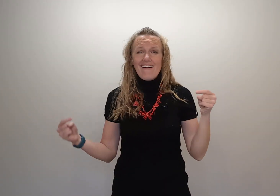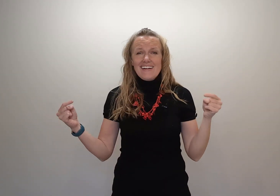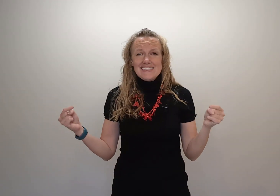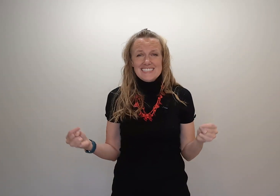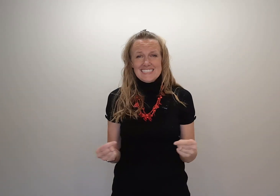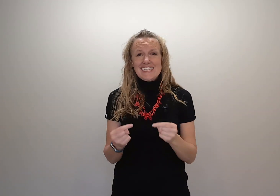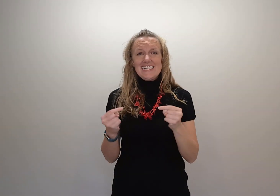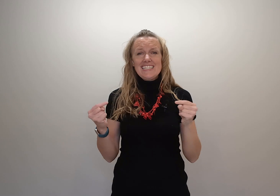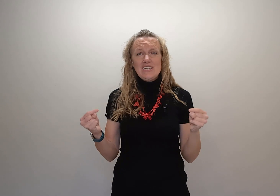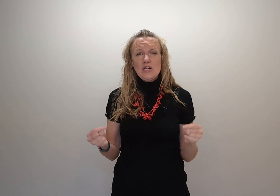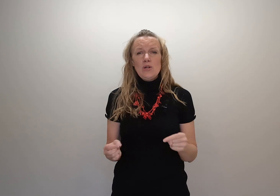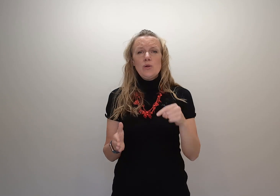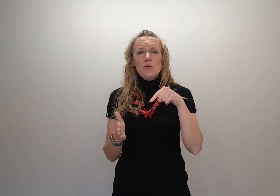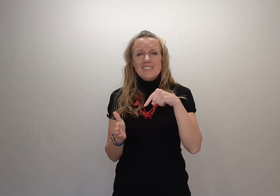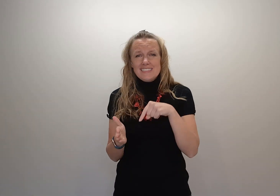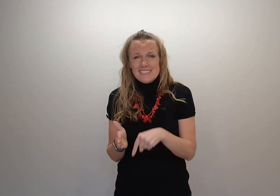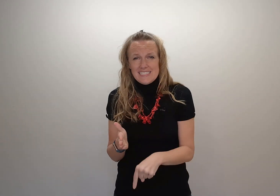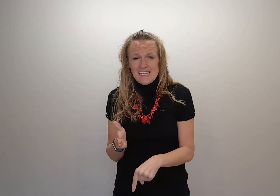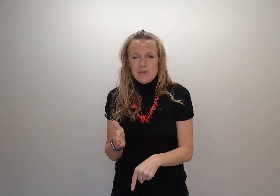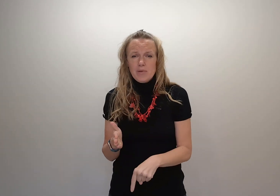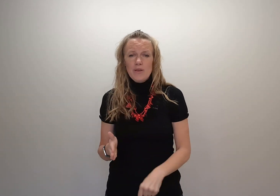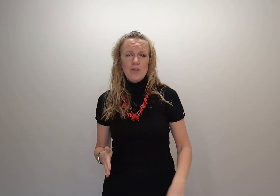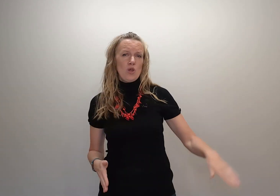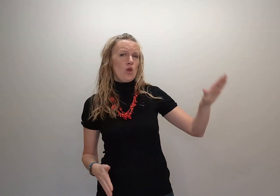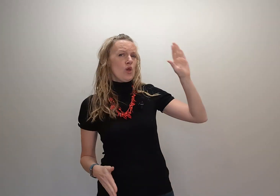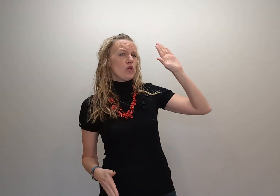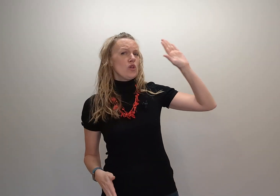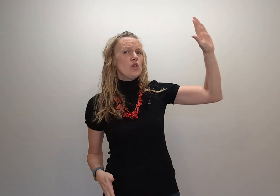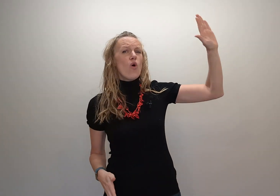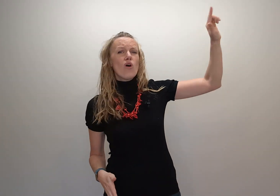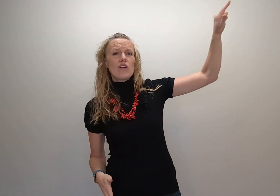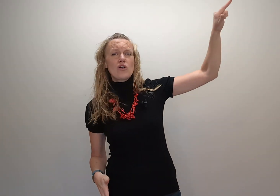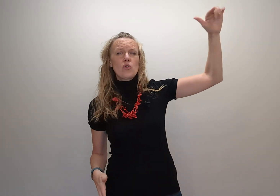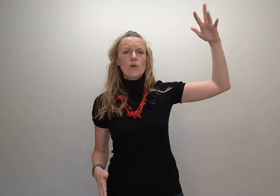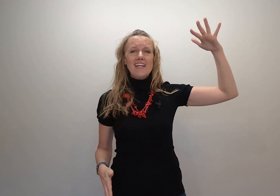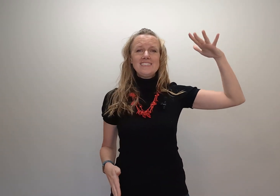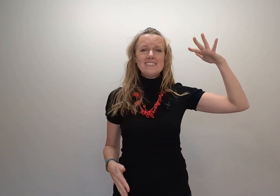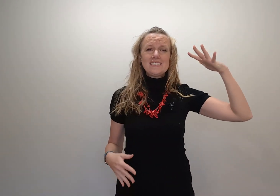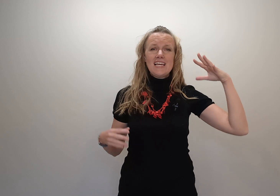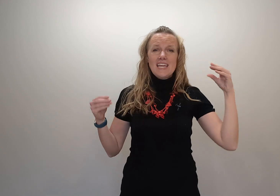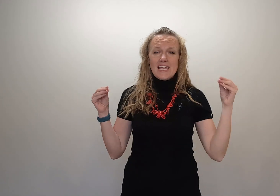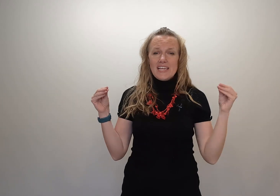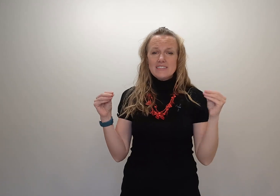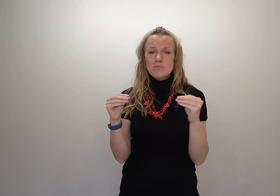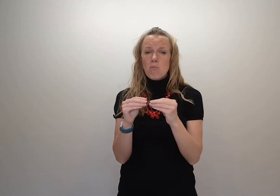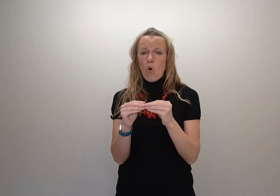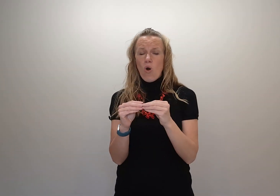Where sin runs deep, your grace is